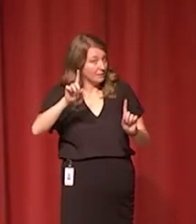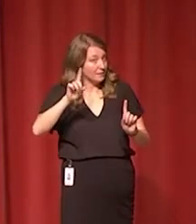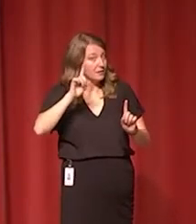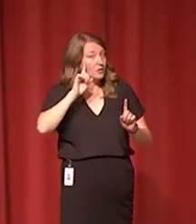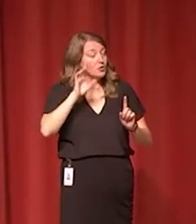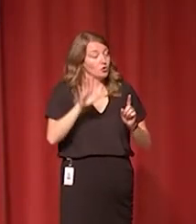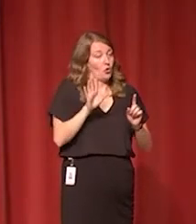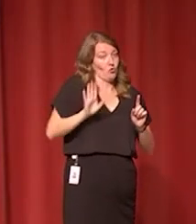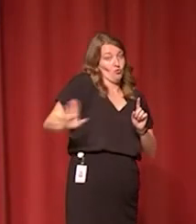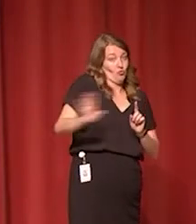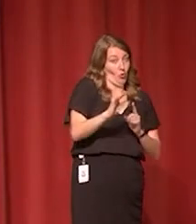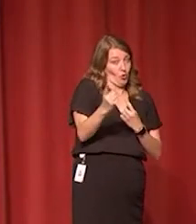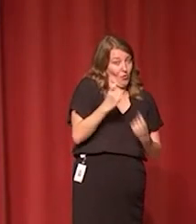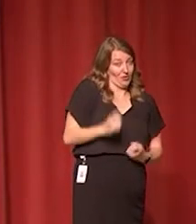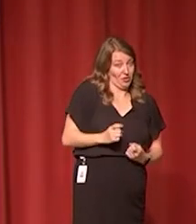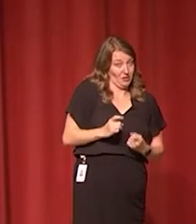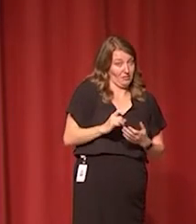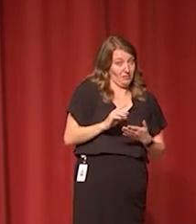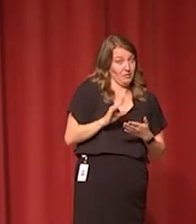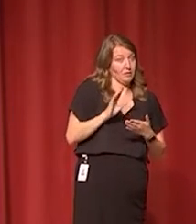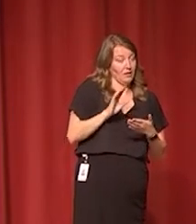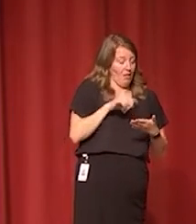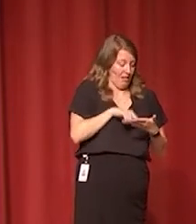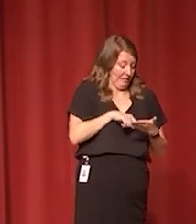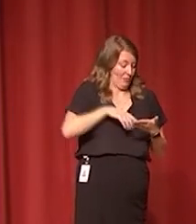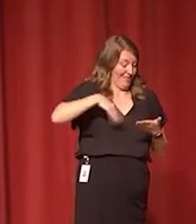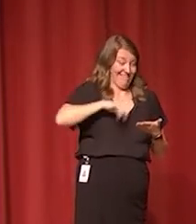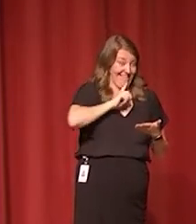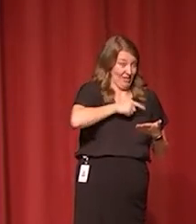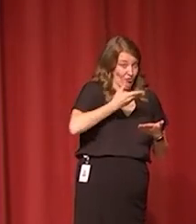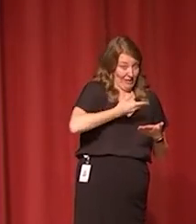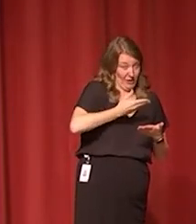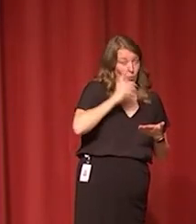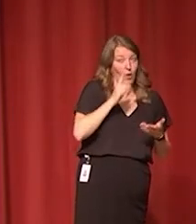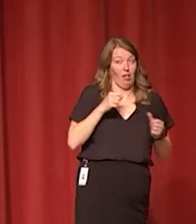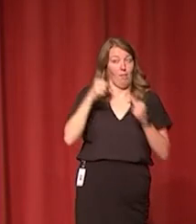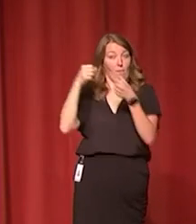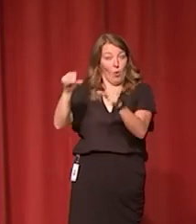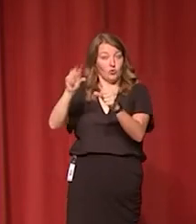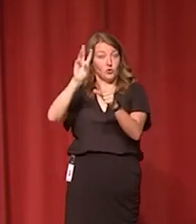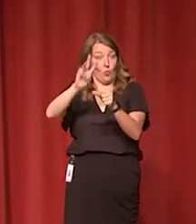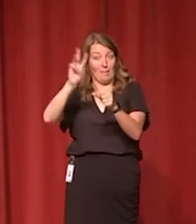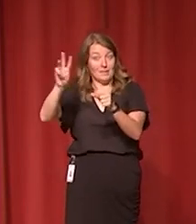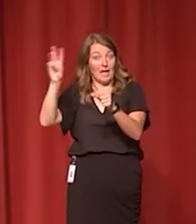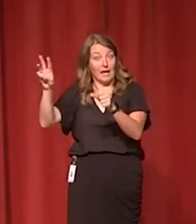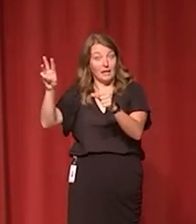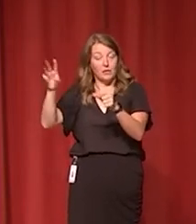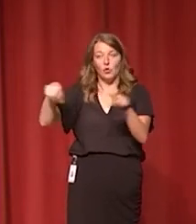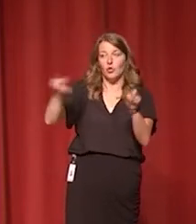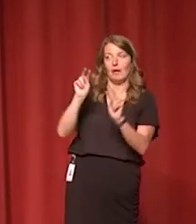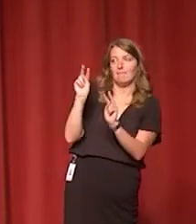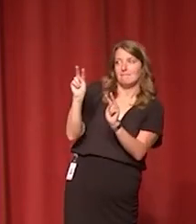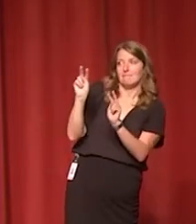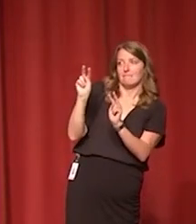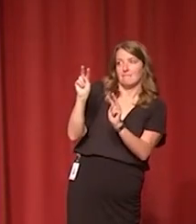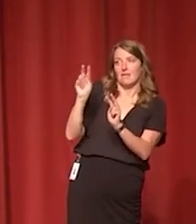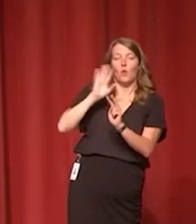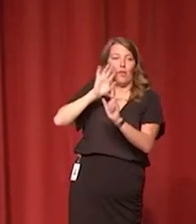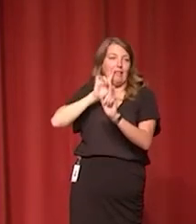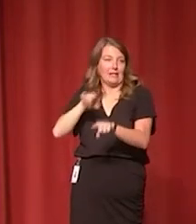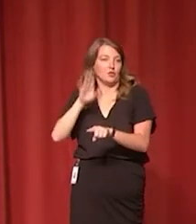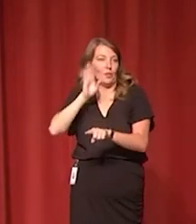on the website. So if your particular question isn't answered, please check back on the website and we will hope to get it. So we're gonna